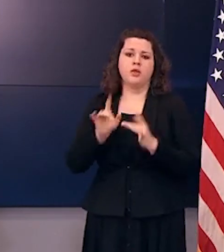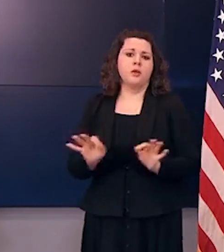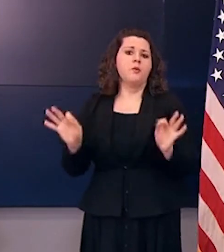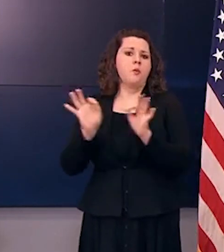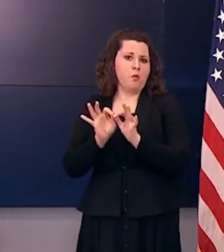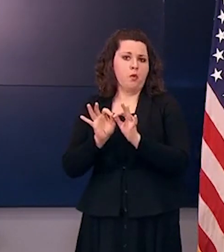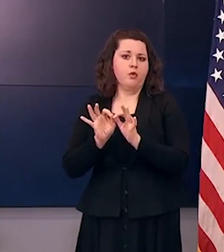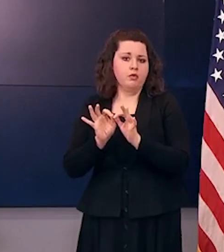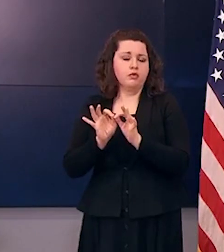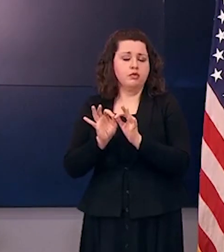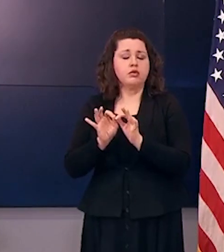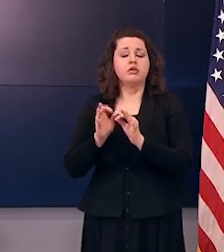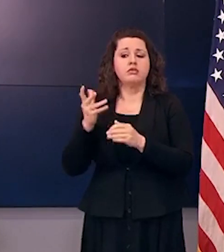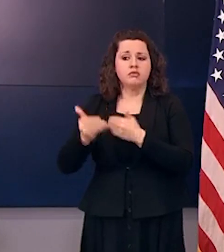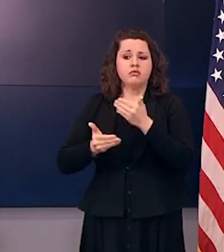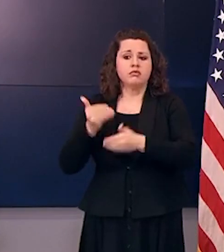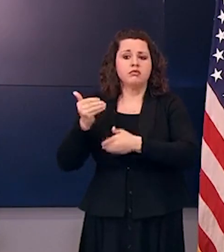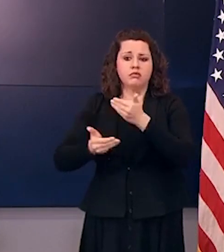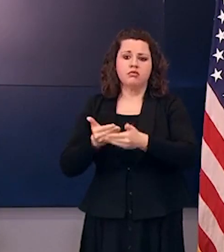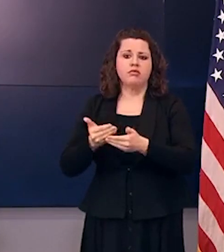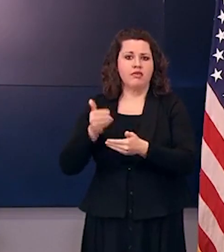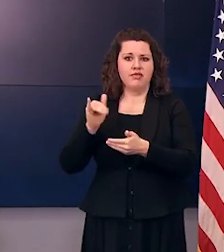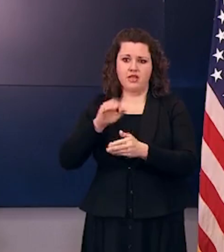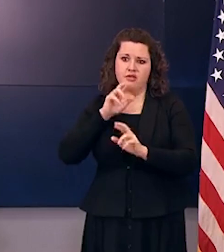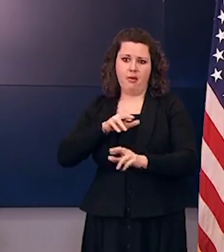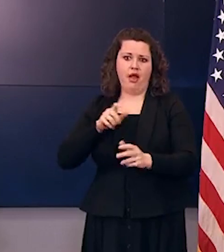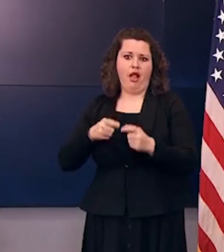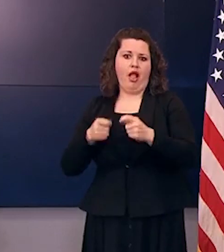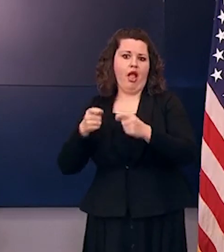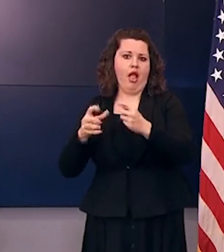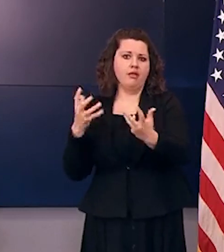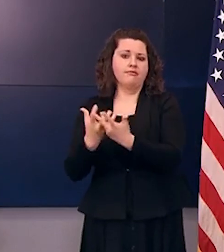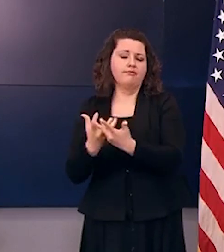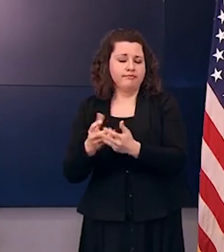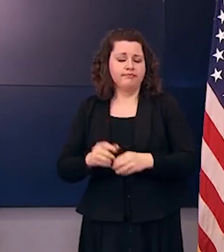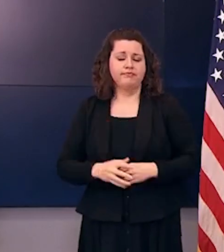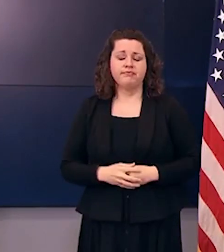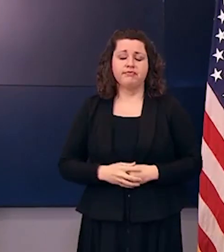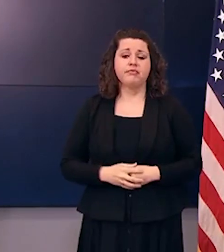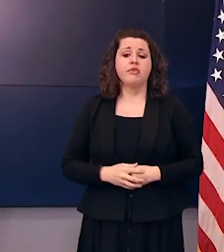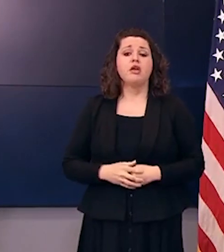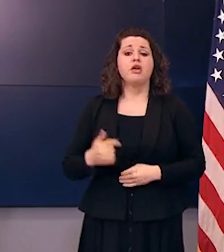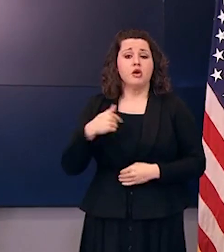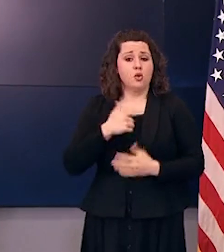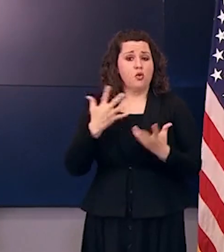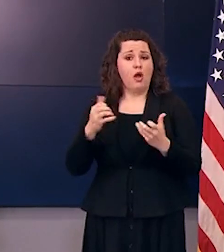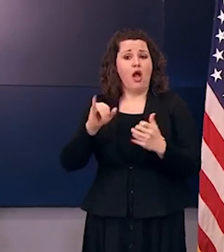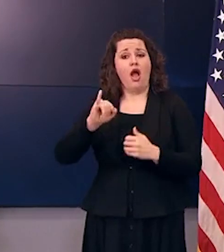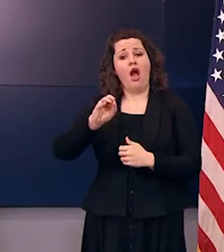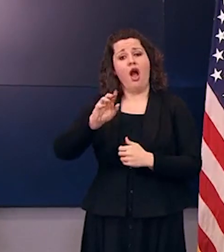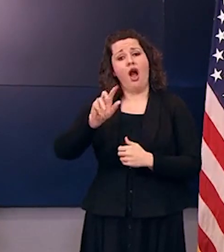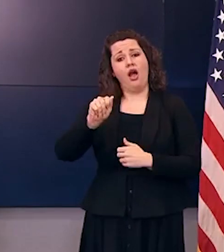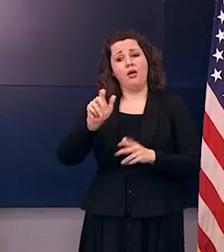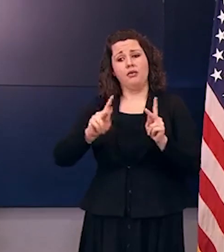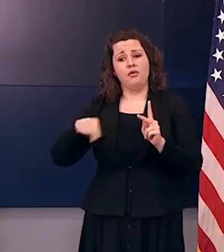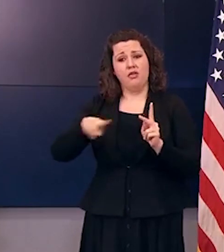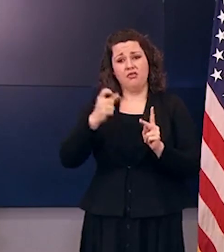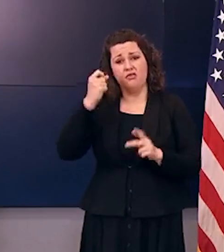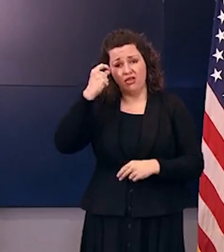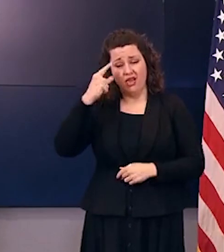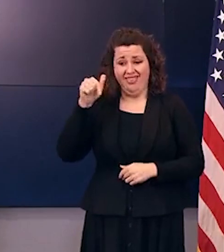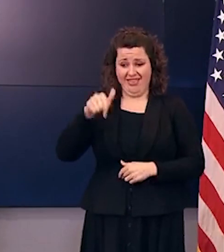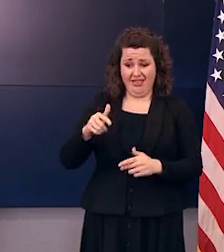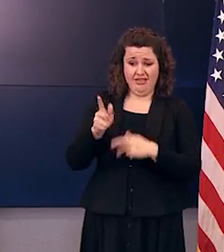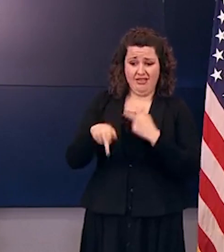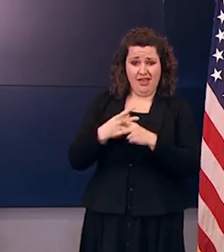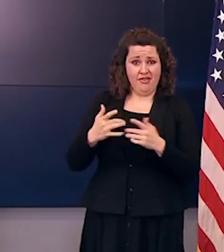step in a continually evolving response to this global pandemic. We want Iowans to understand that through events like this one in